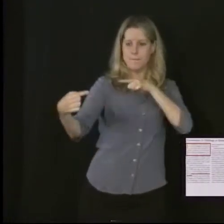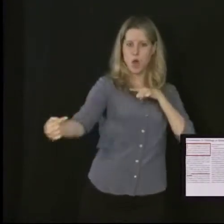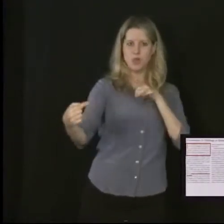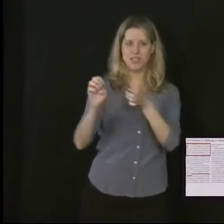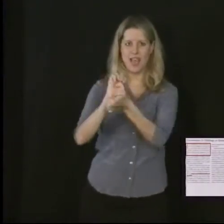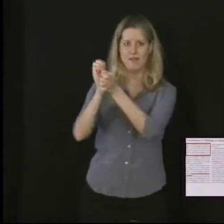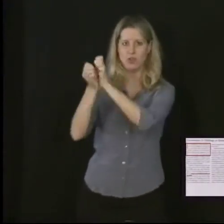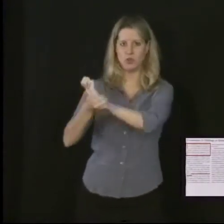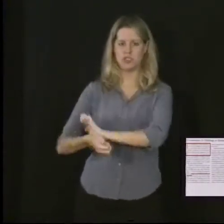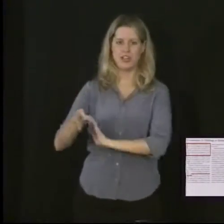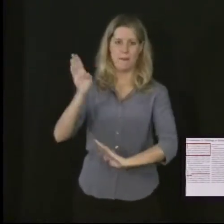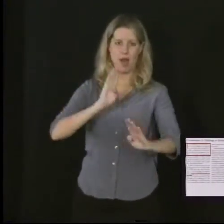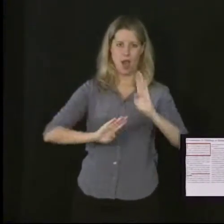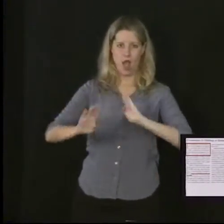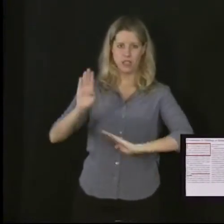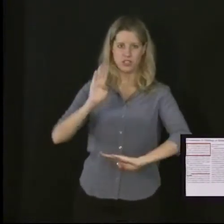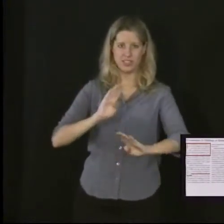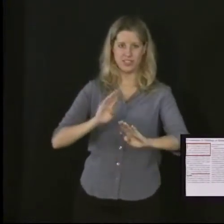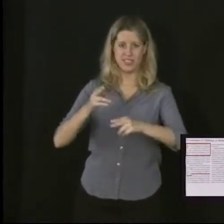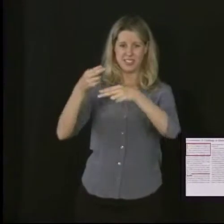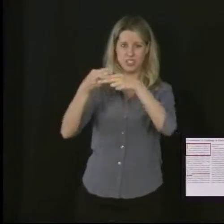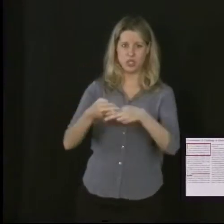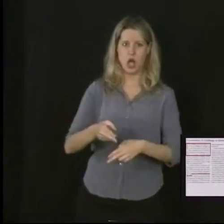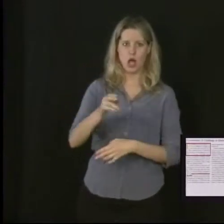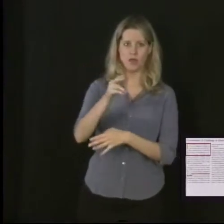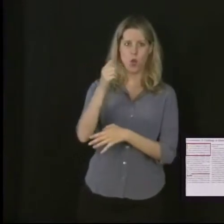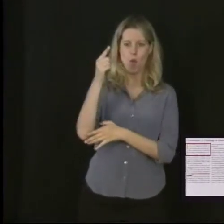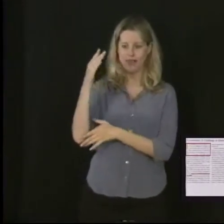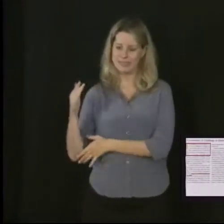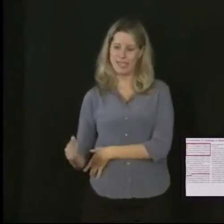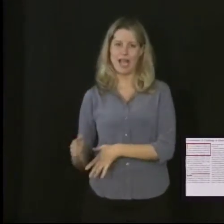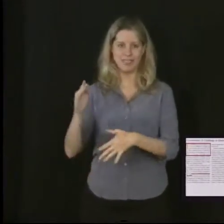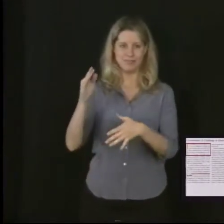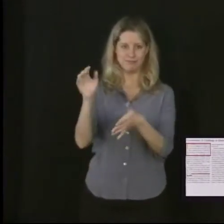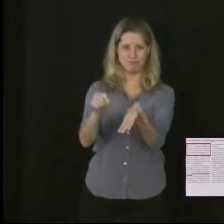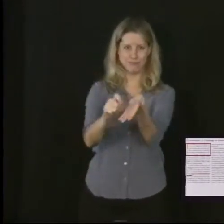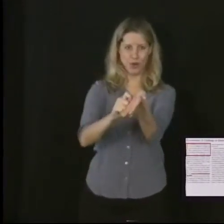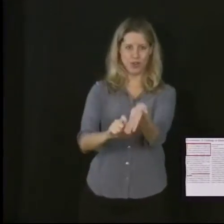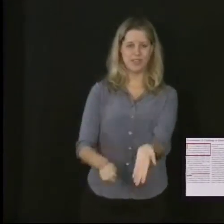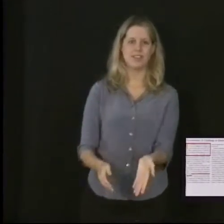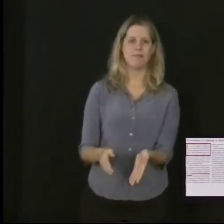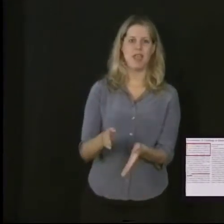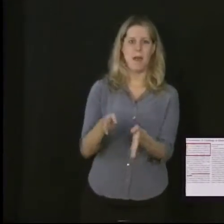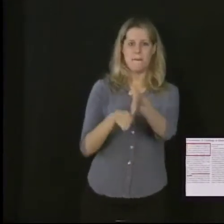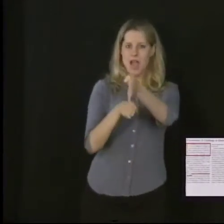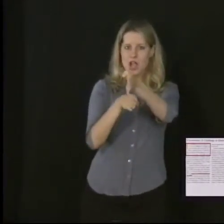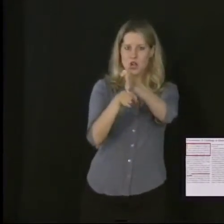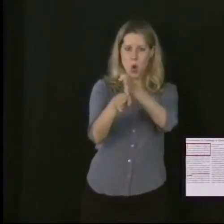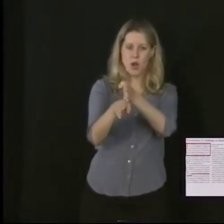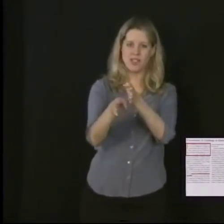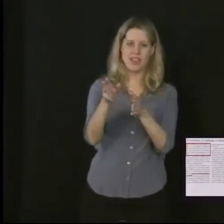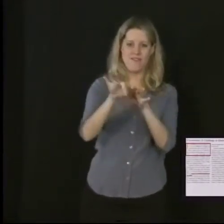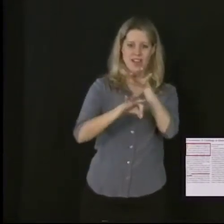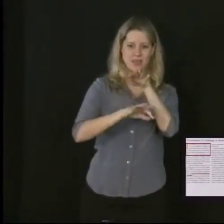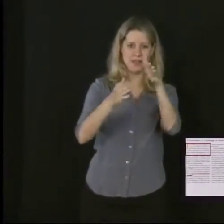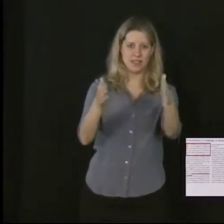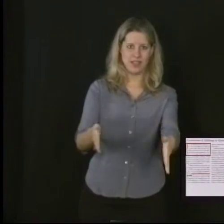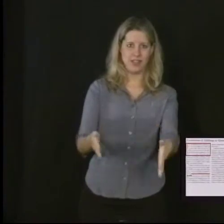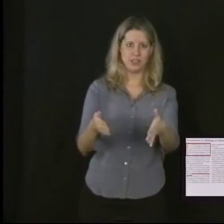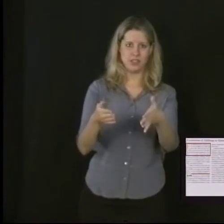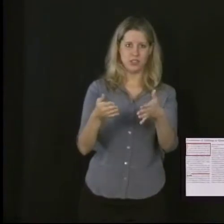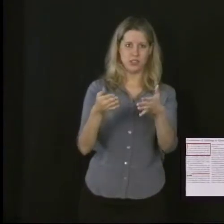evolutionary biology. This is called slanted journalism. A minority of fundamentalists, they're trying